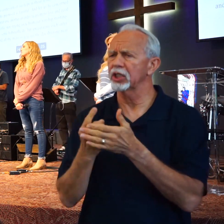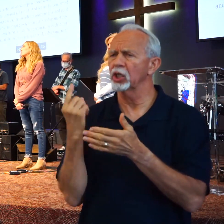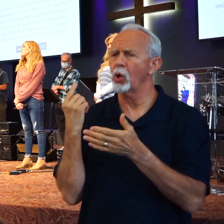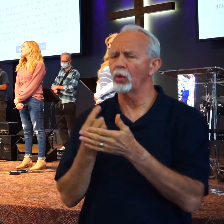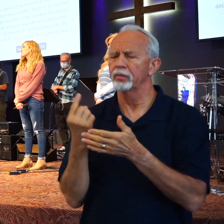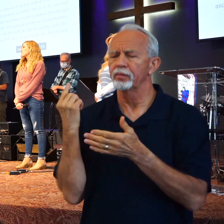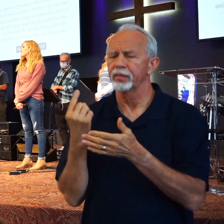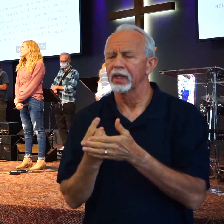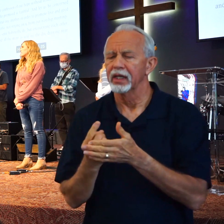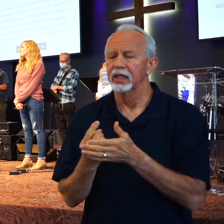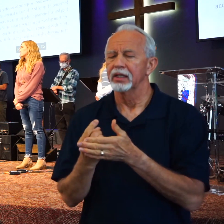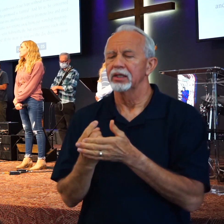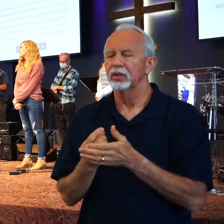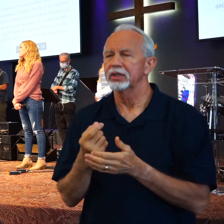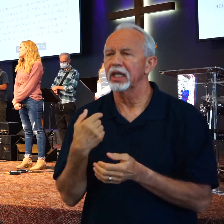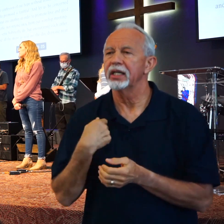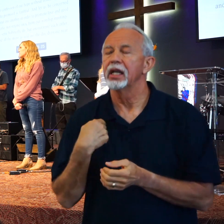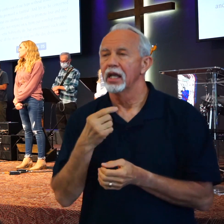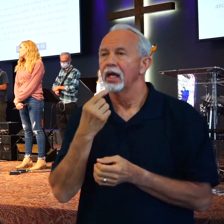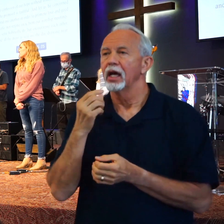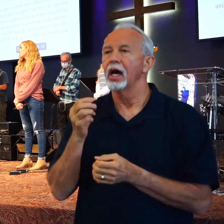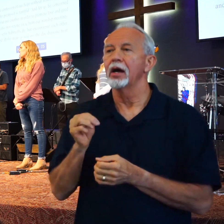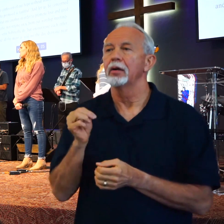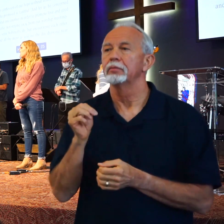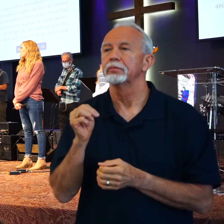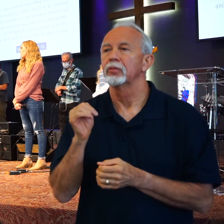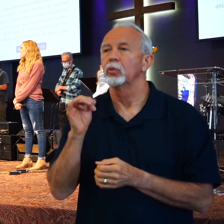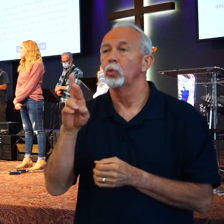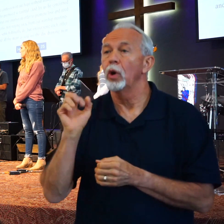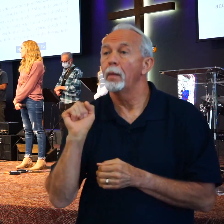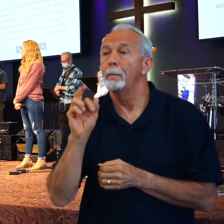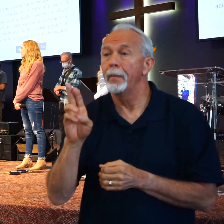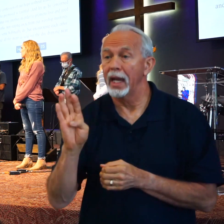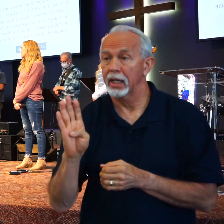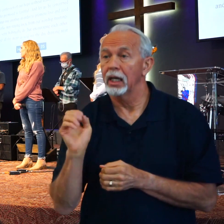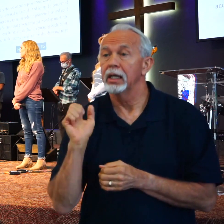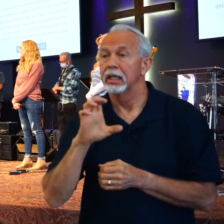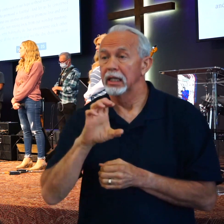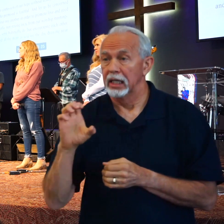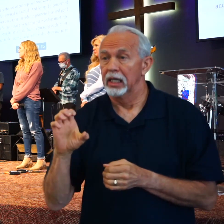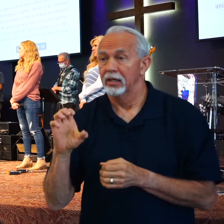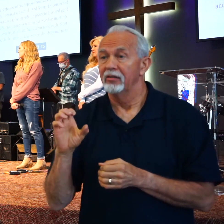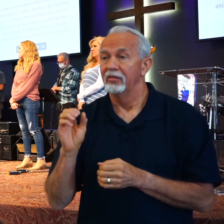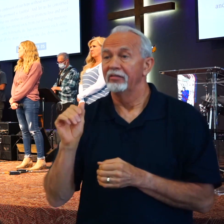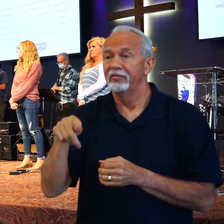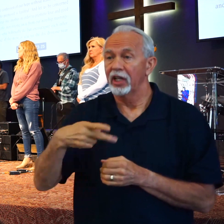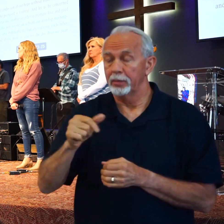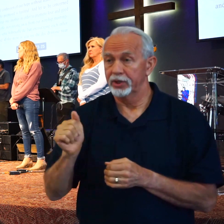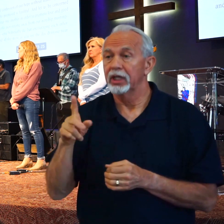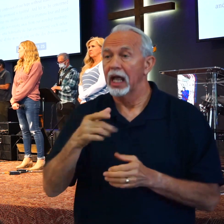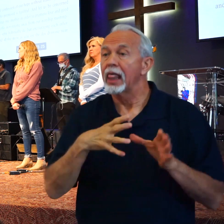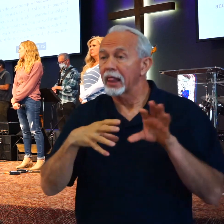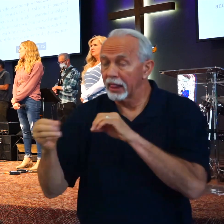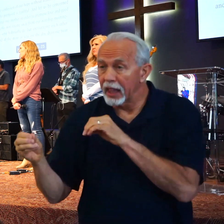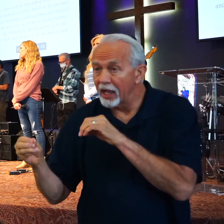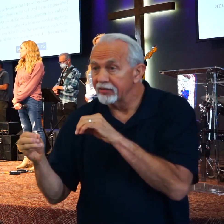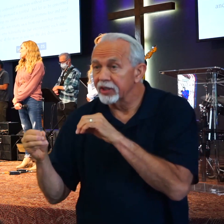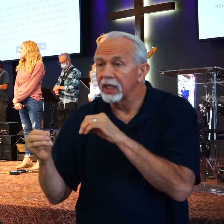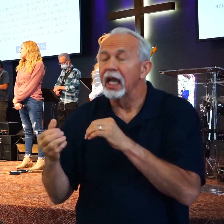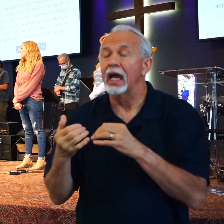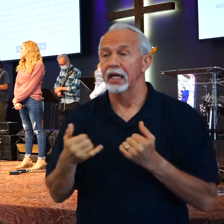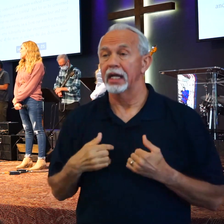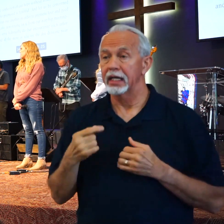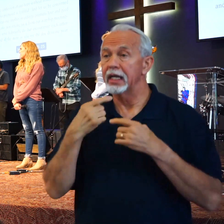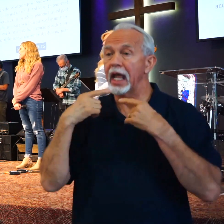commissioned Rebecca Phillips as she moved to Oklahoma, and she was the leader of our prayer team here at Canyons Church. And I'm excited to announce